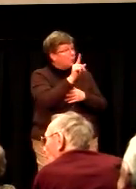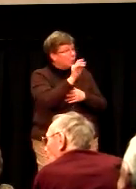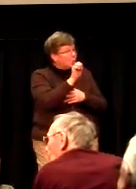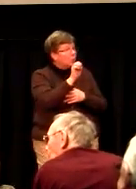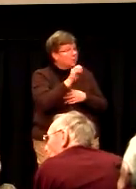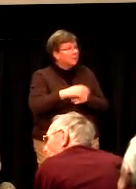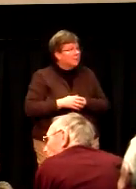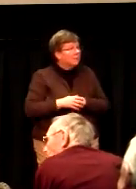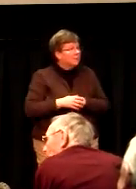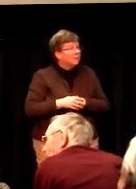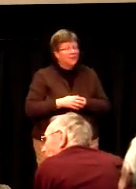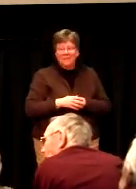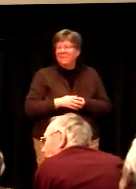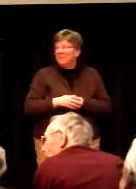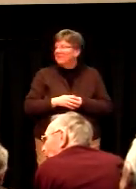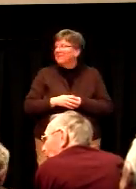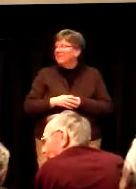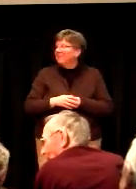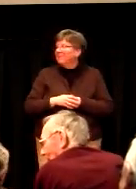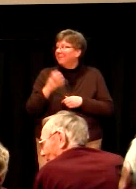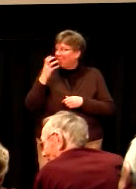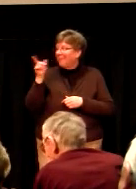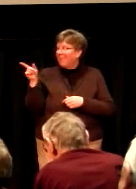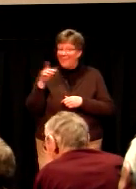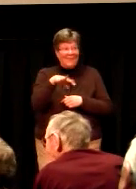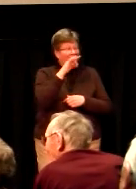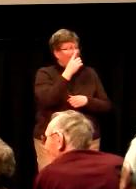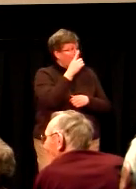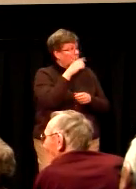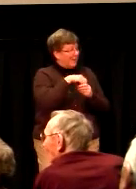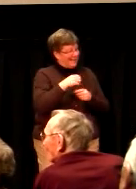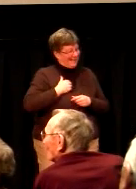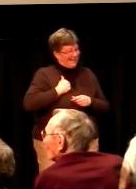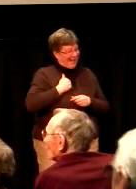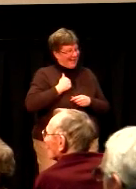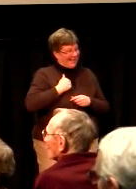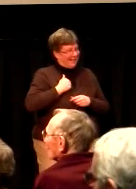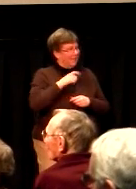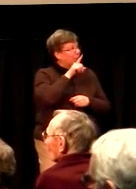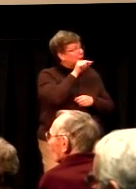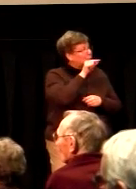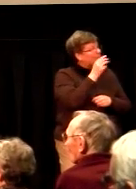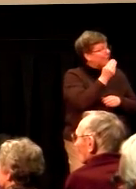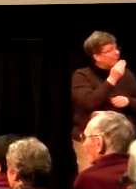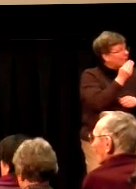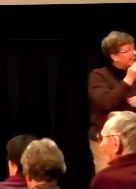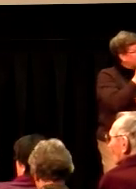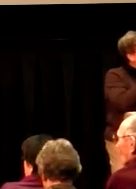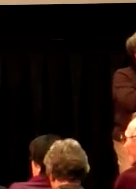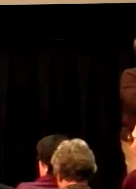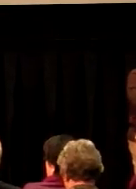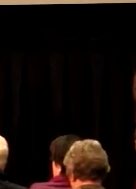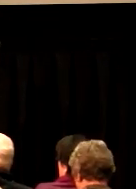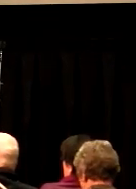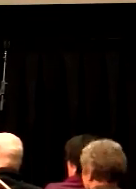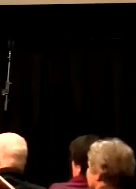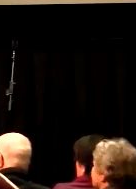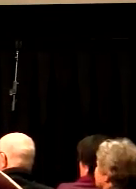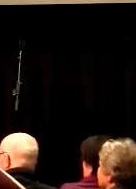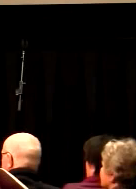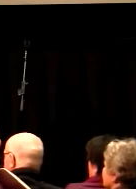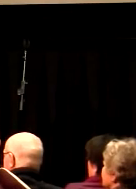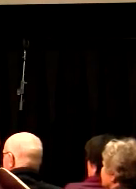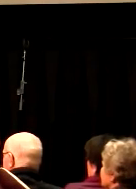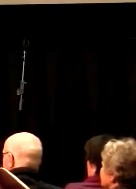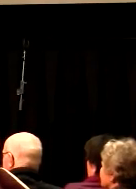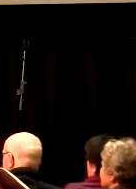Wow. They found one in Canada in 2014 and sent in a bomb squad to deactivate